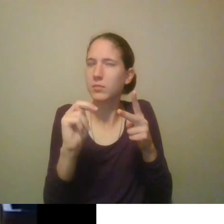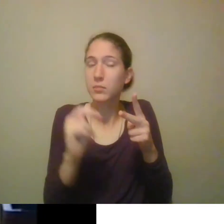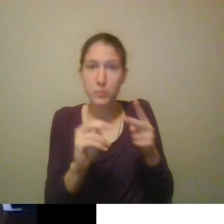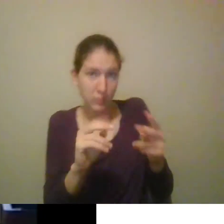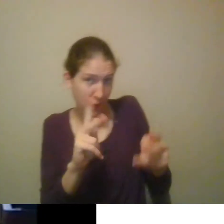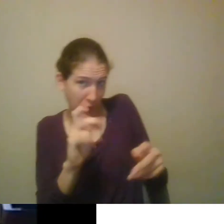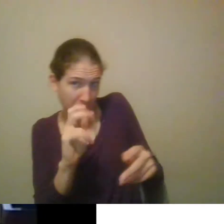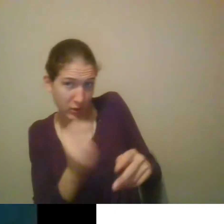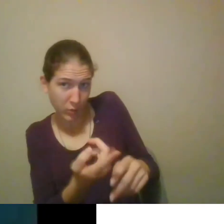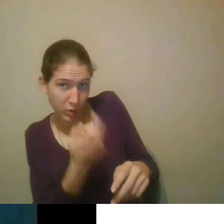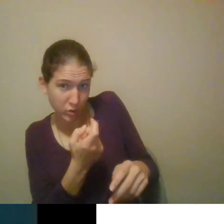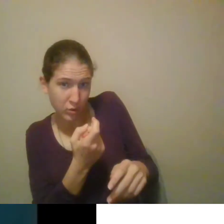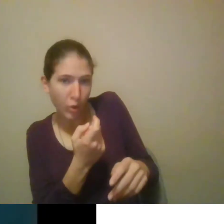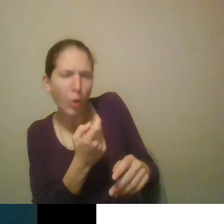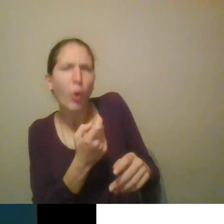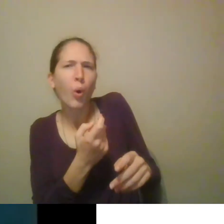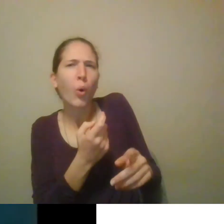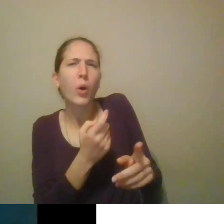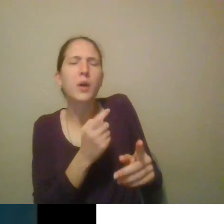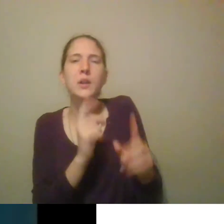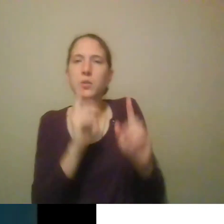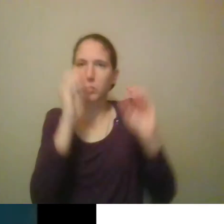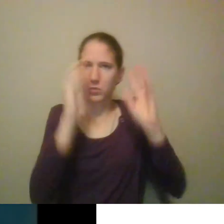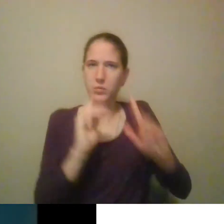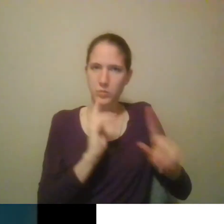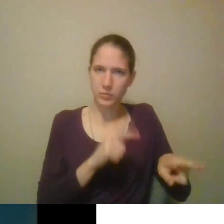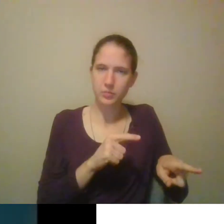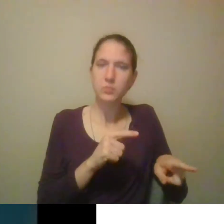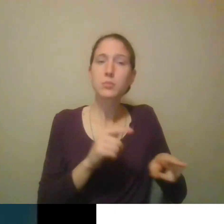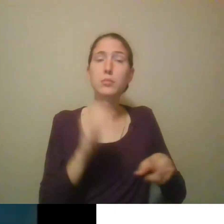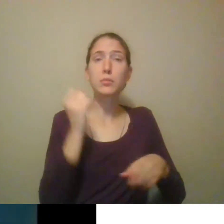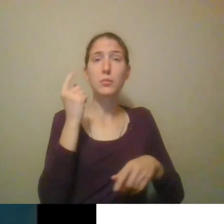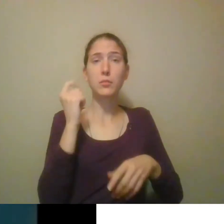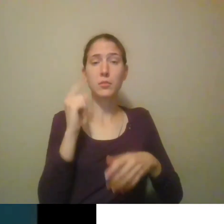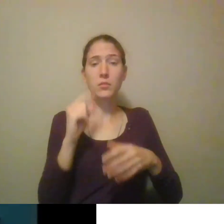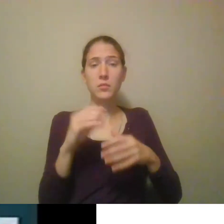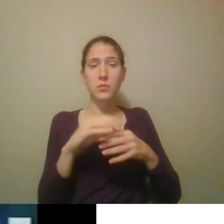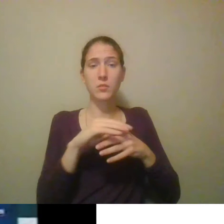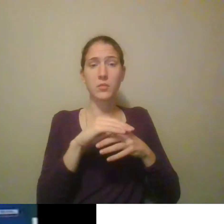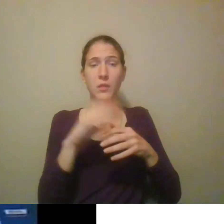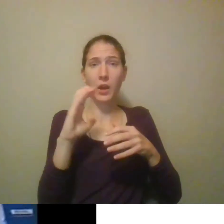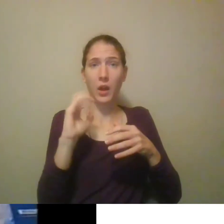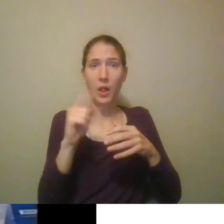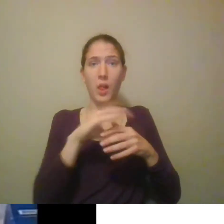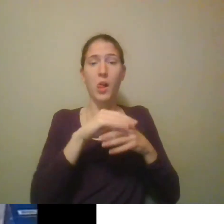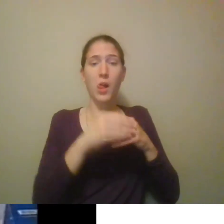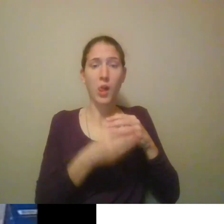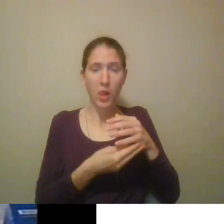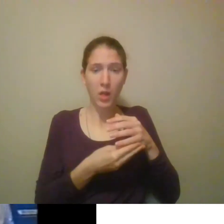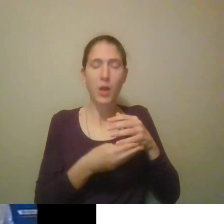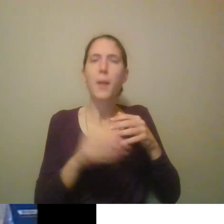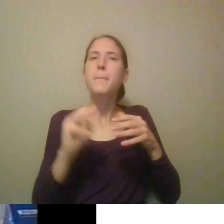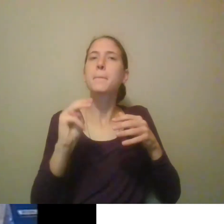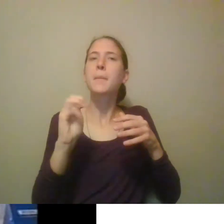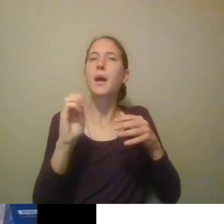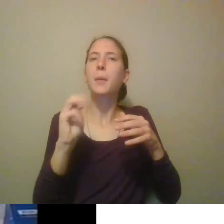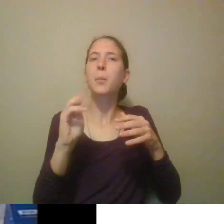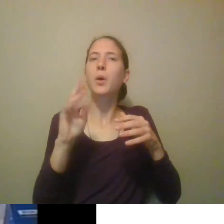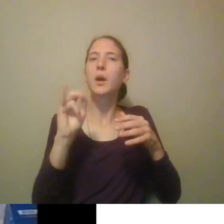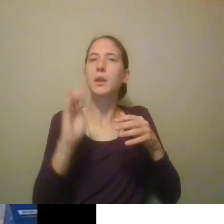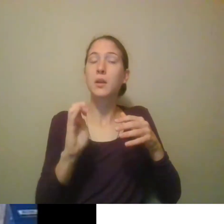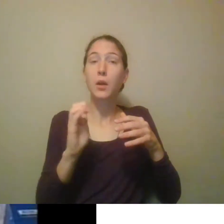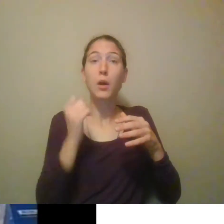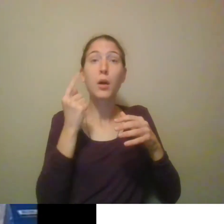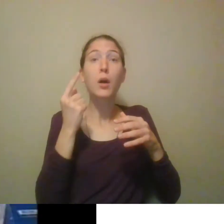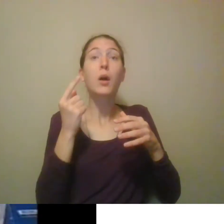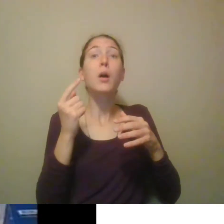But the cell membrane still surrounds the cell. That's why it's best not to say it's the outermost part of the cell. All right, by just saying it surrounds the cell, when we